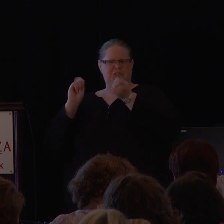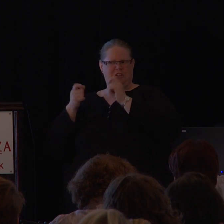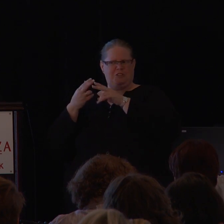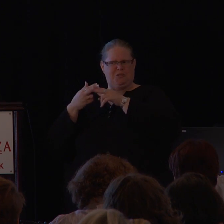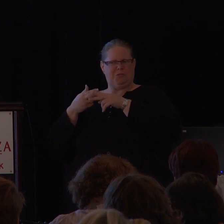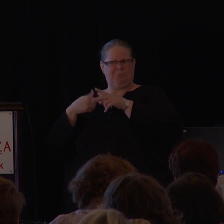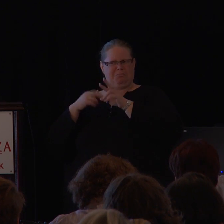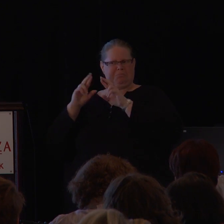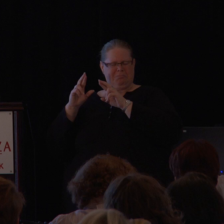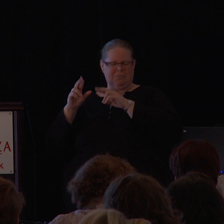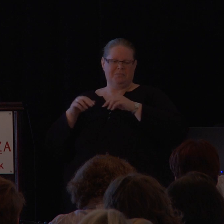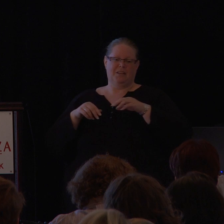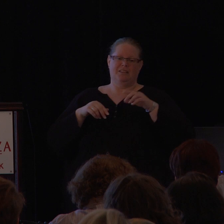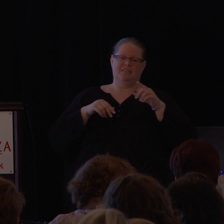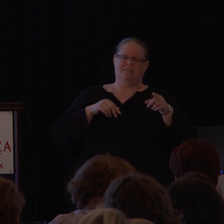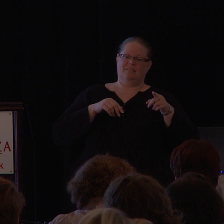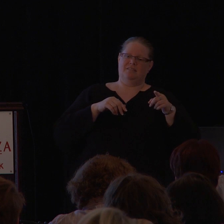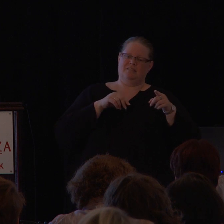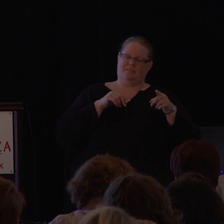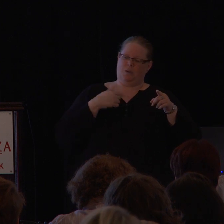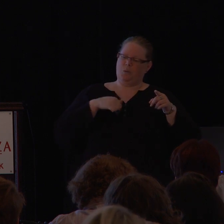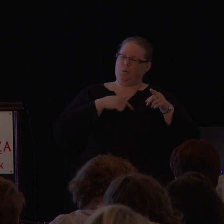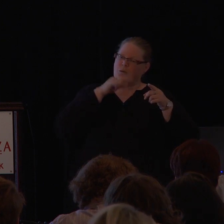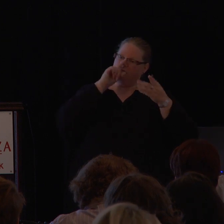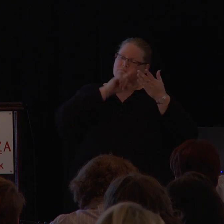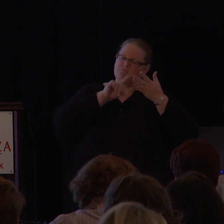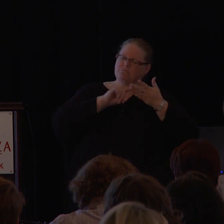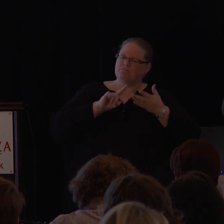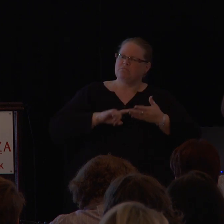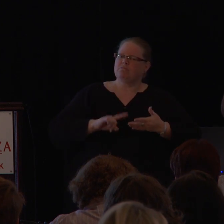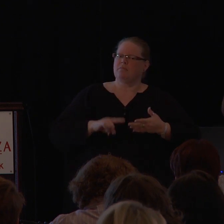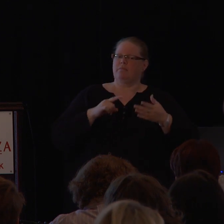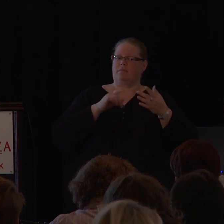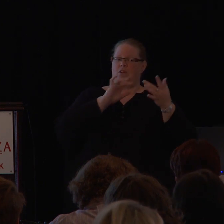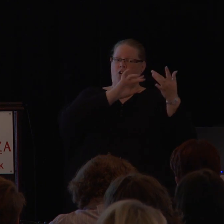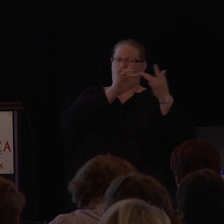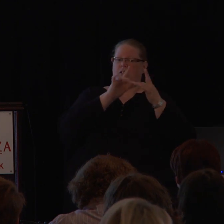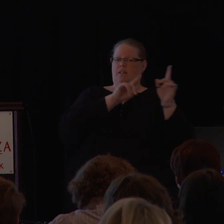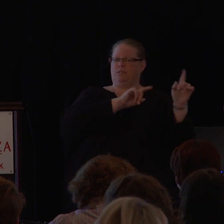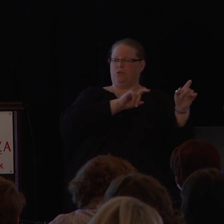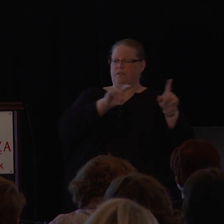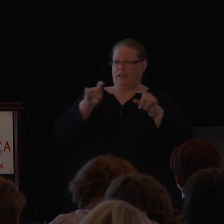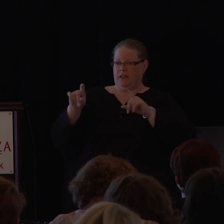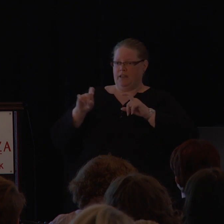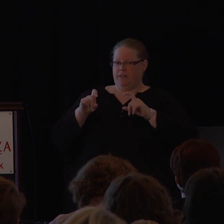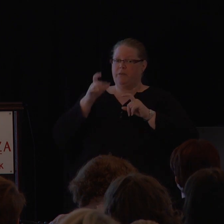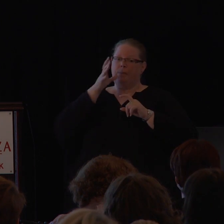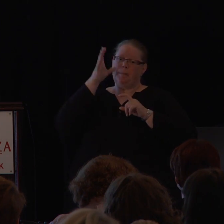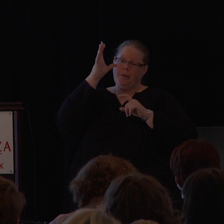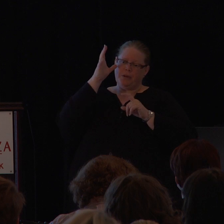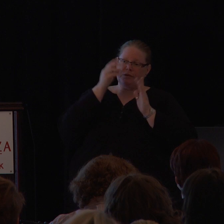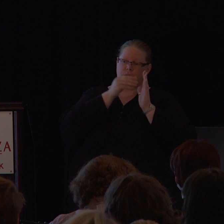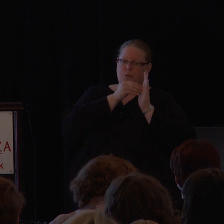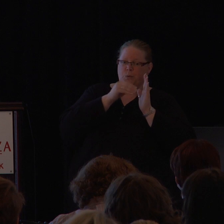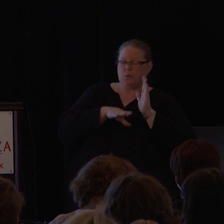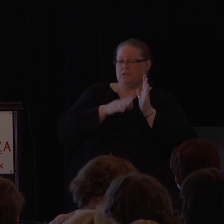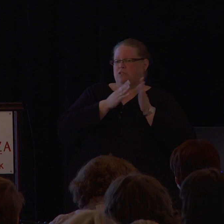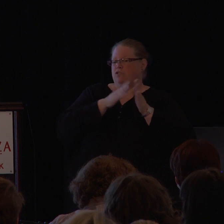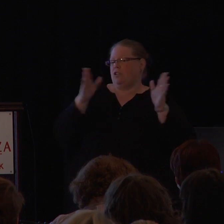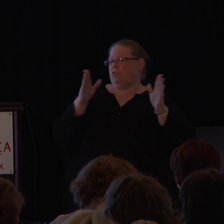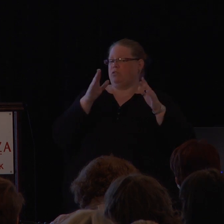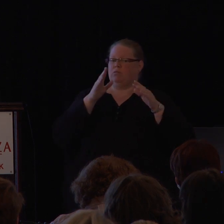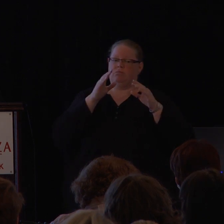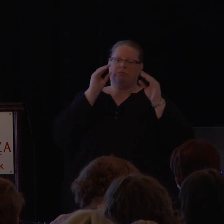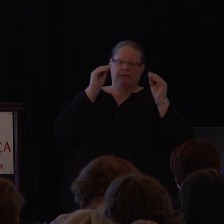We did two things by way of getting some empirical data. We had an online survey available to parents, students, general public,